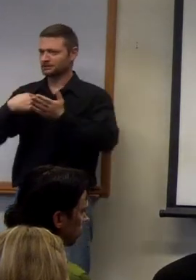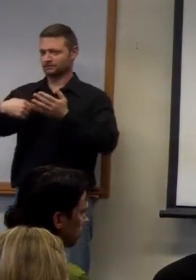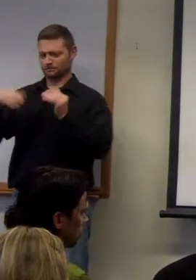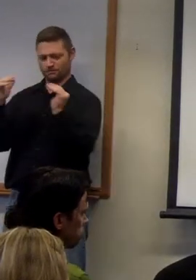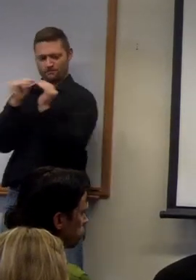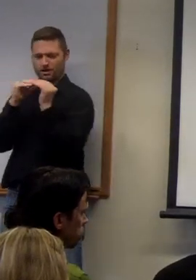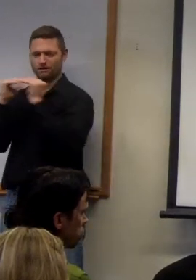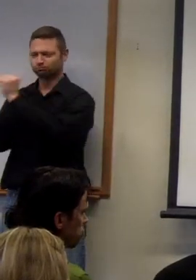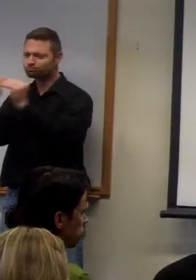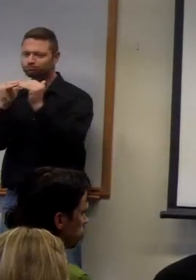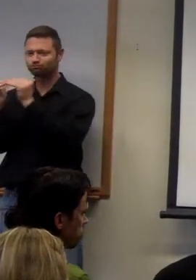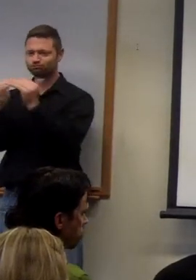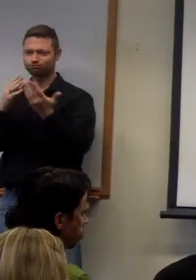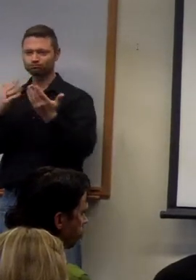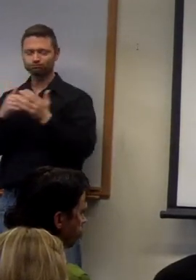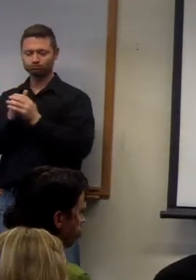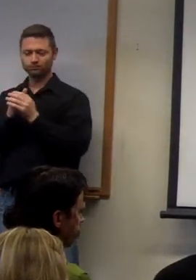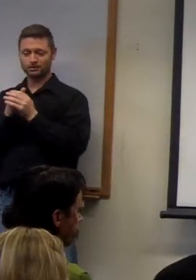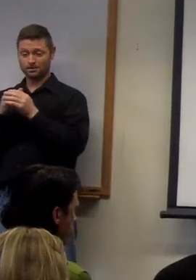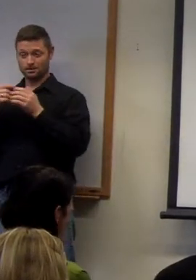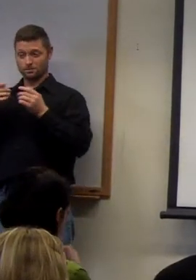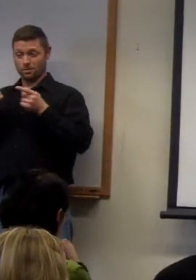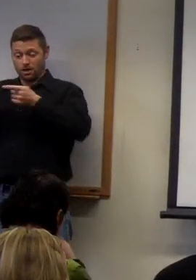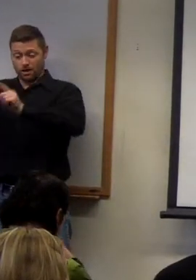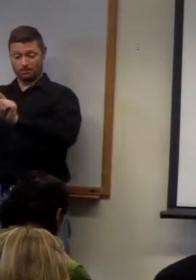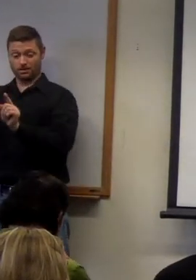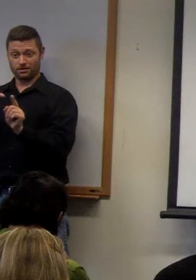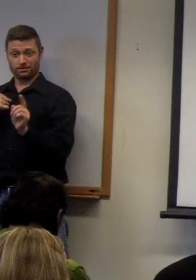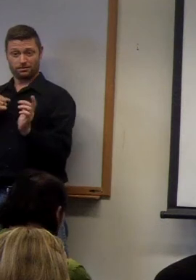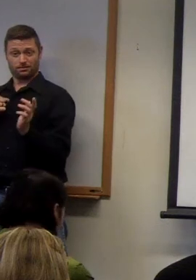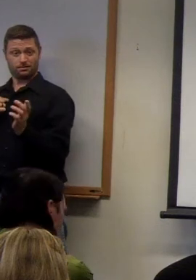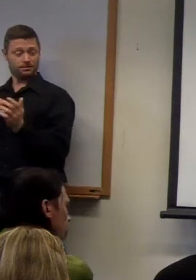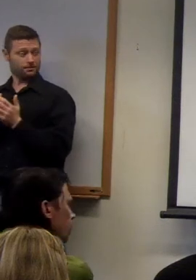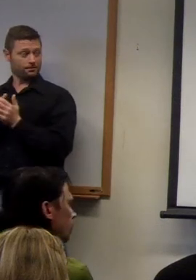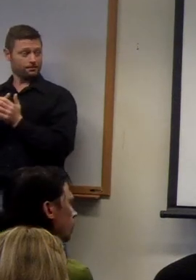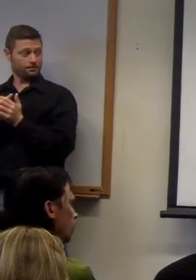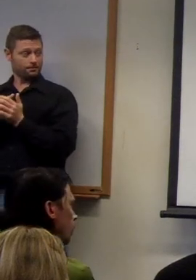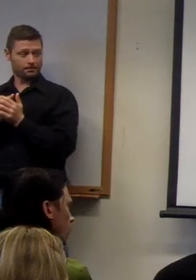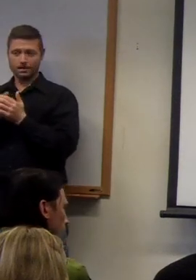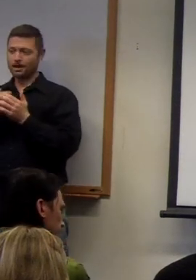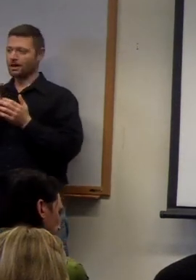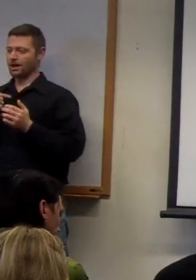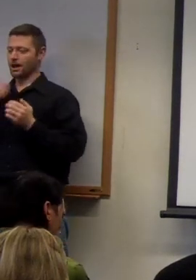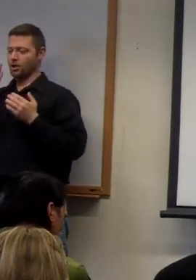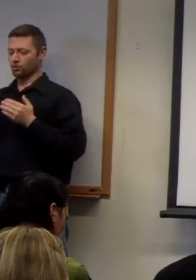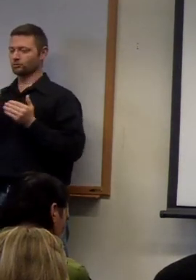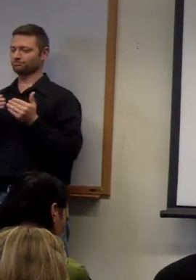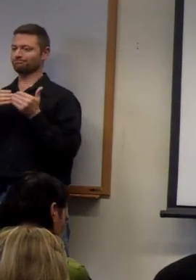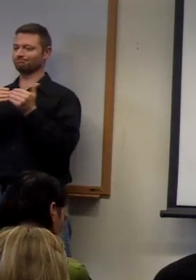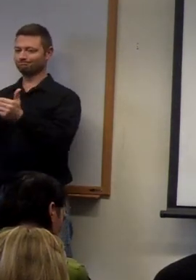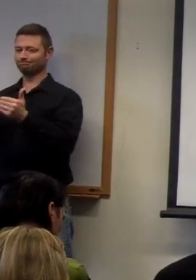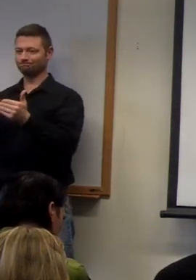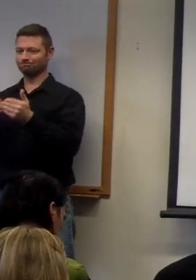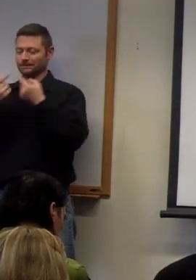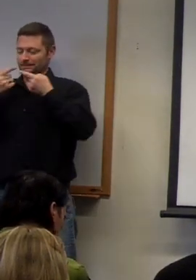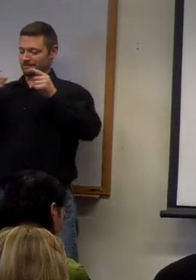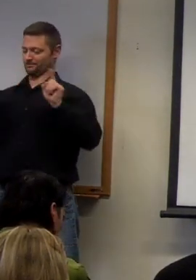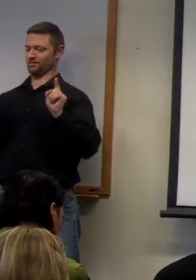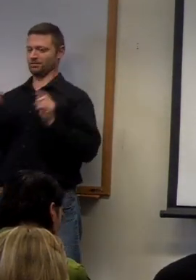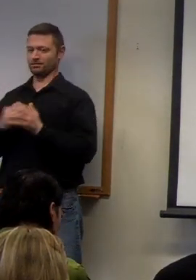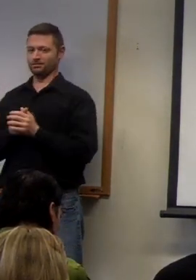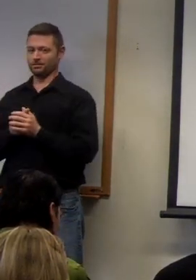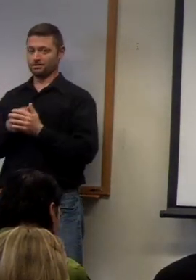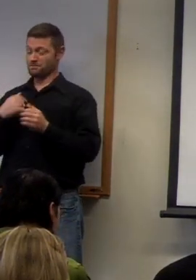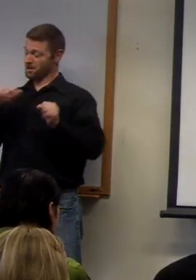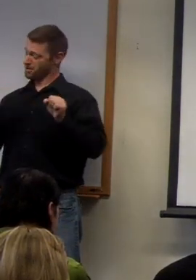others as I wanted to be treated, if I believed in what I did, that I would succeed.